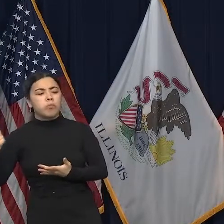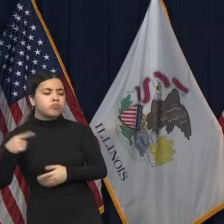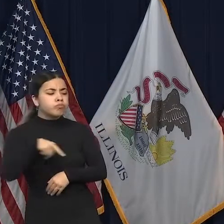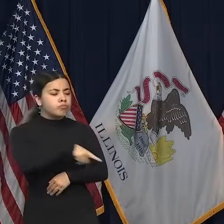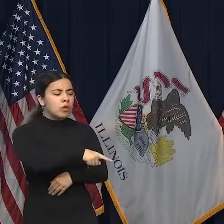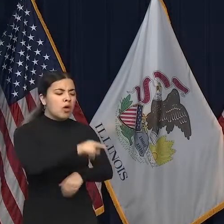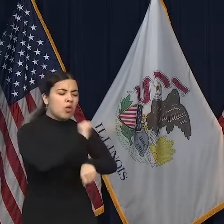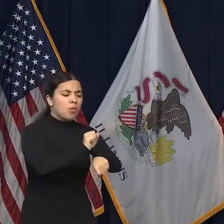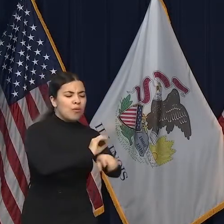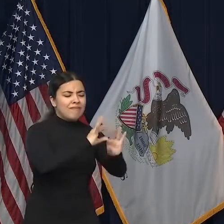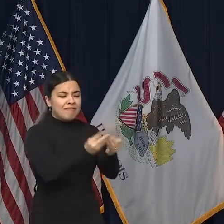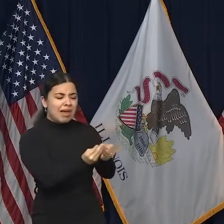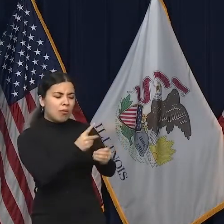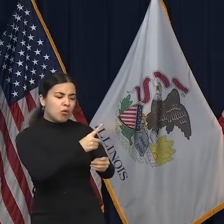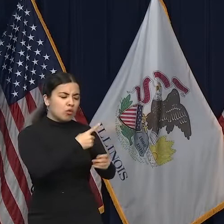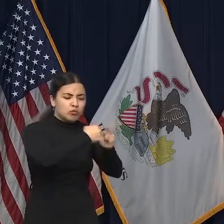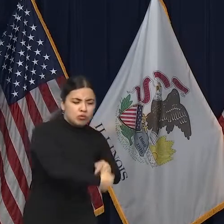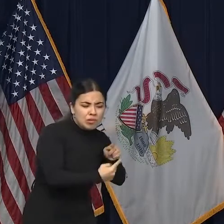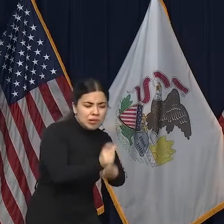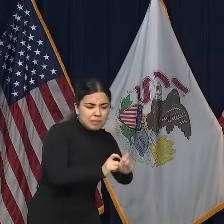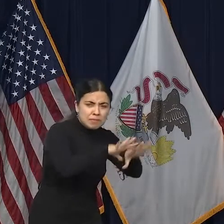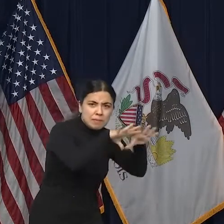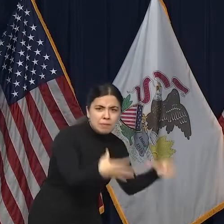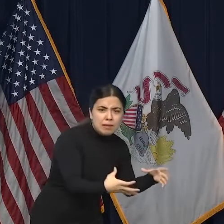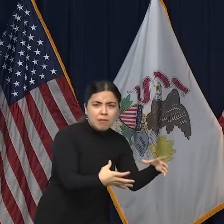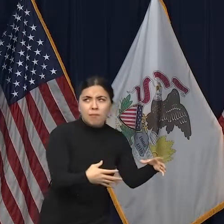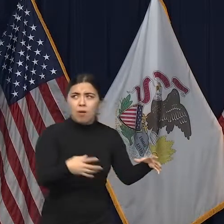of shouldering some of the burden themselves.